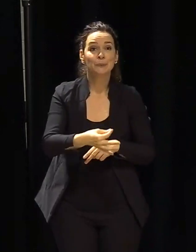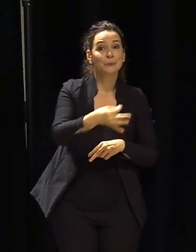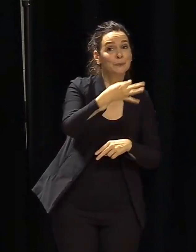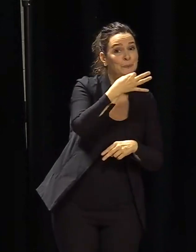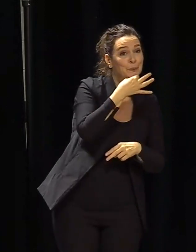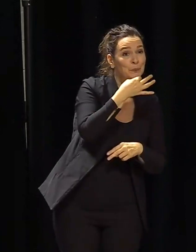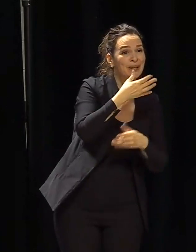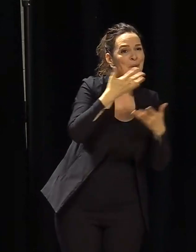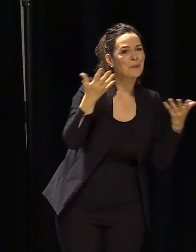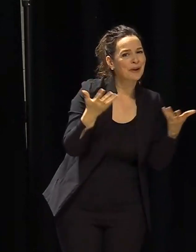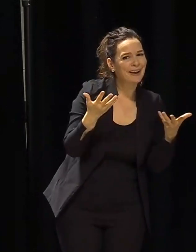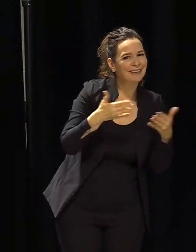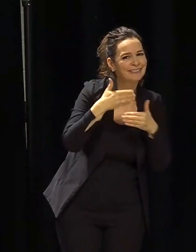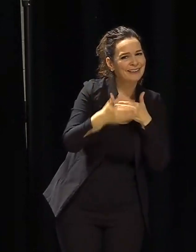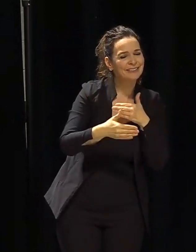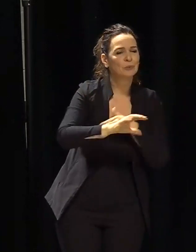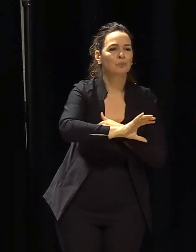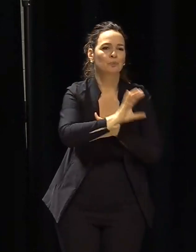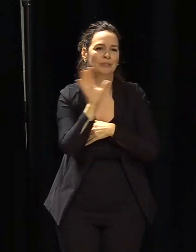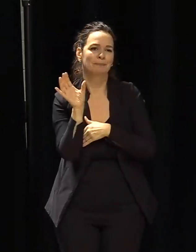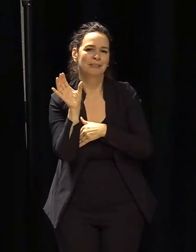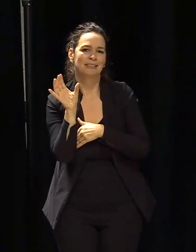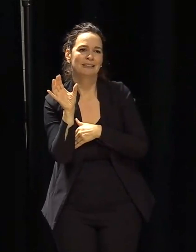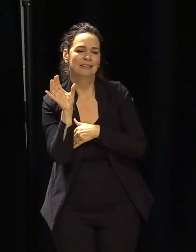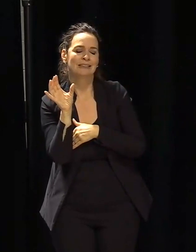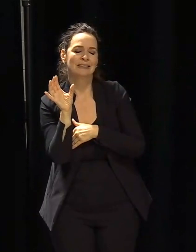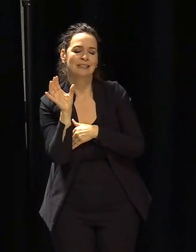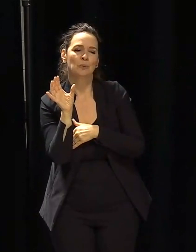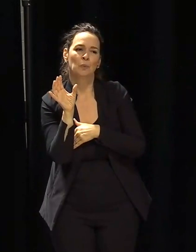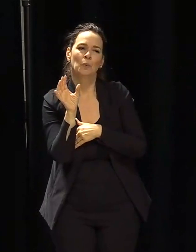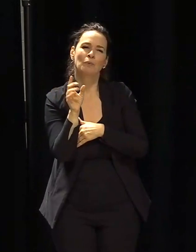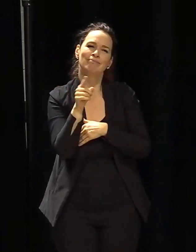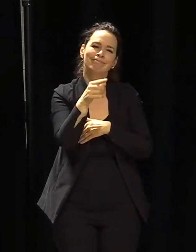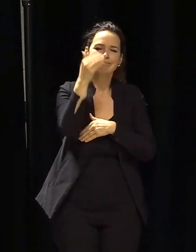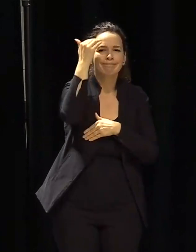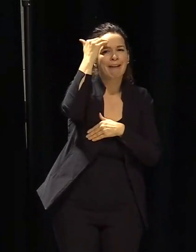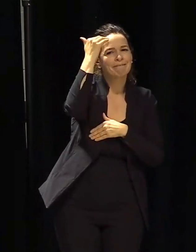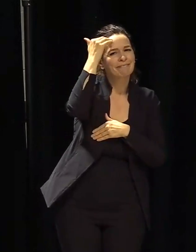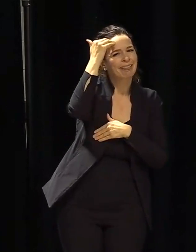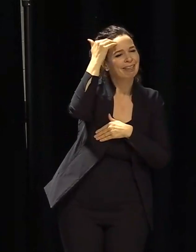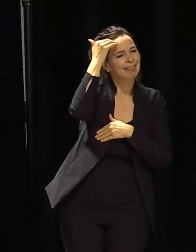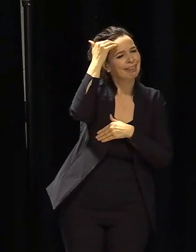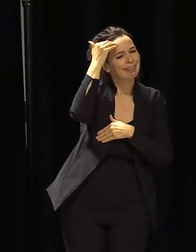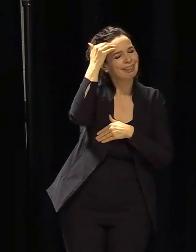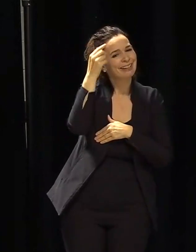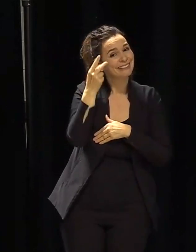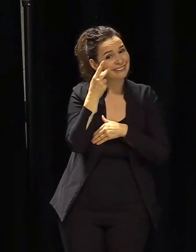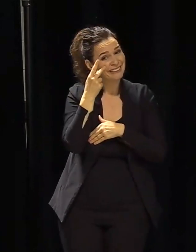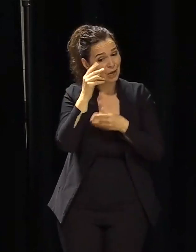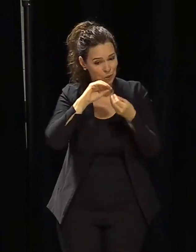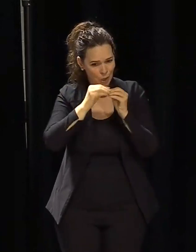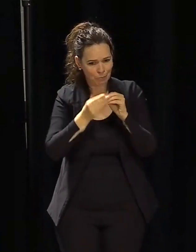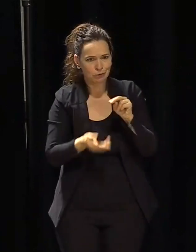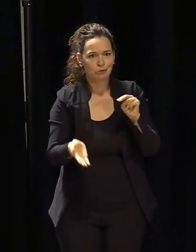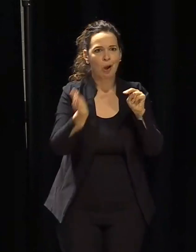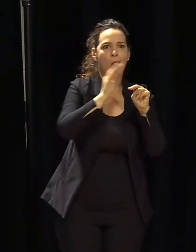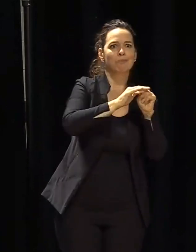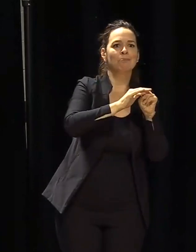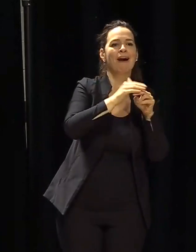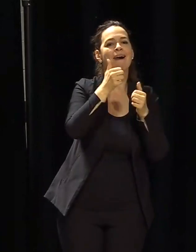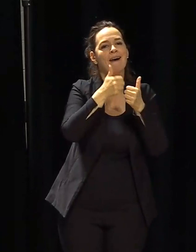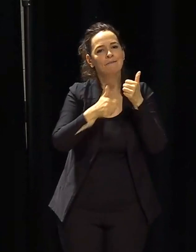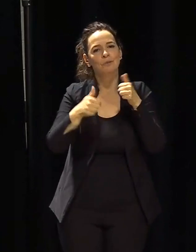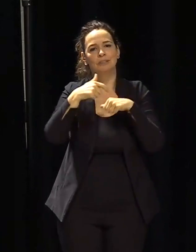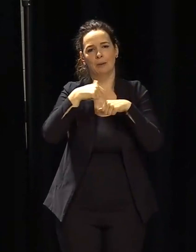may not go reassess this. I'm asking them to reassess it because some of the commercial restrictions I don't think will move the